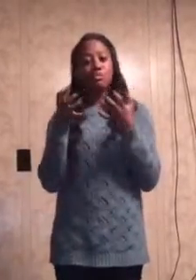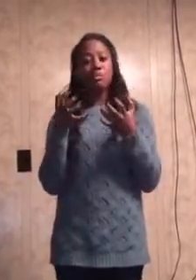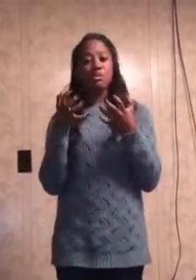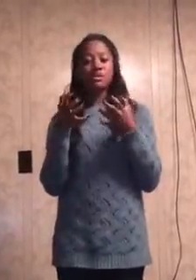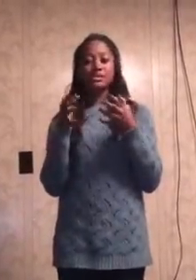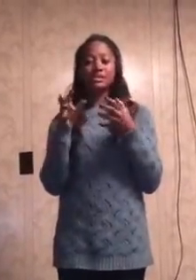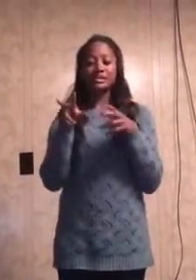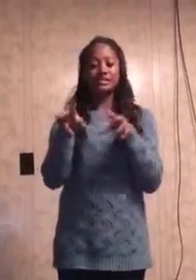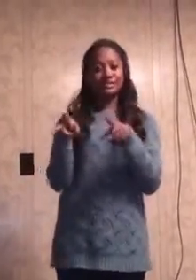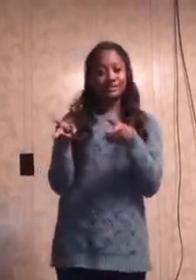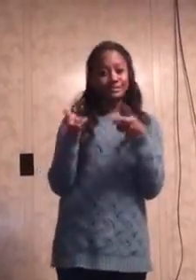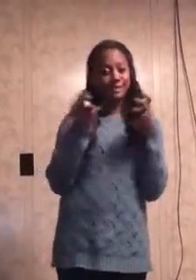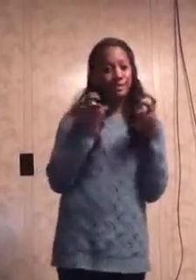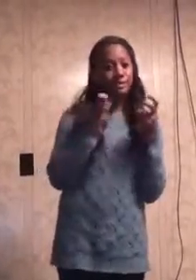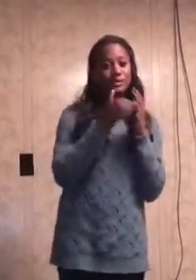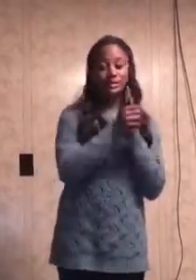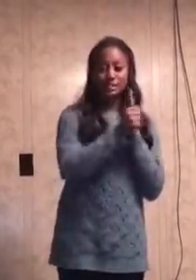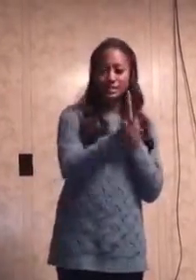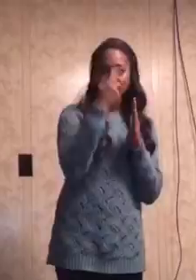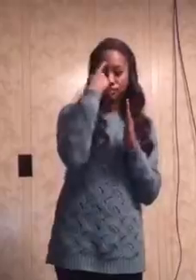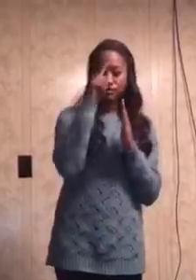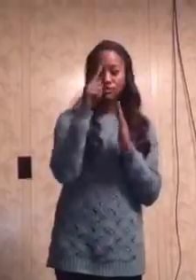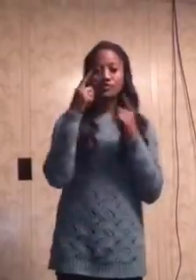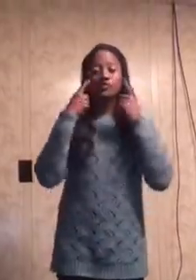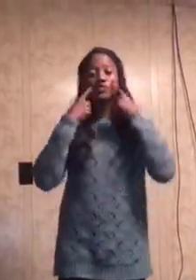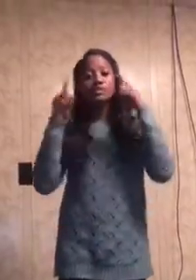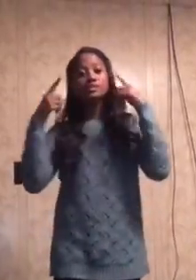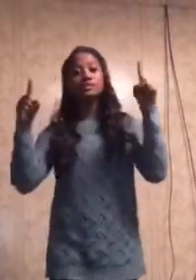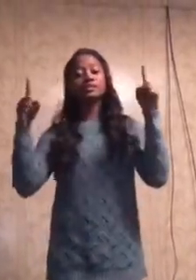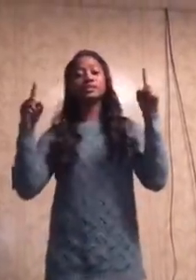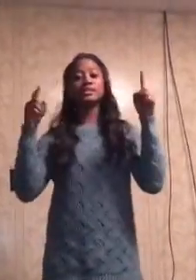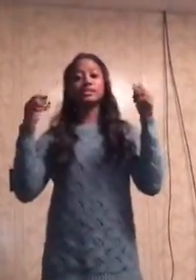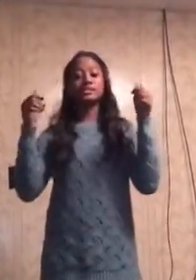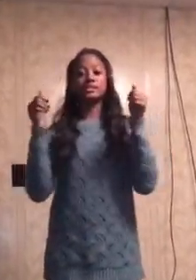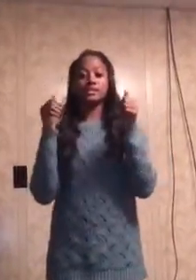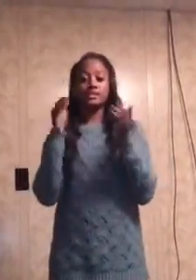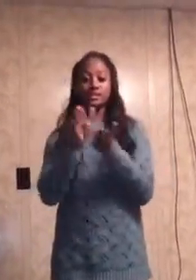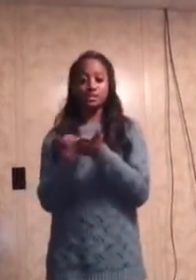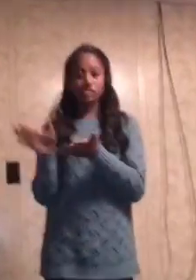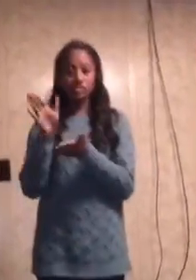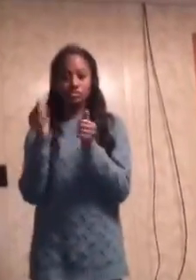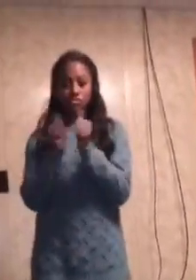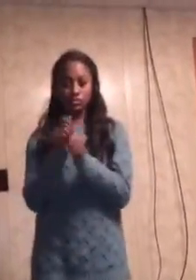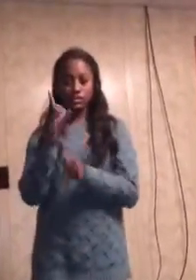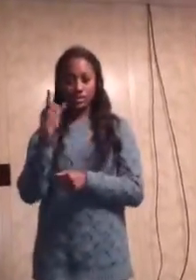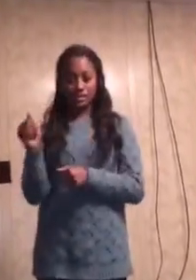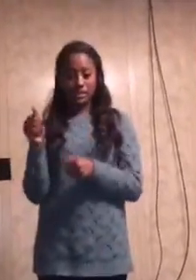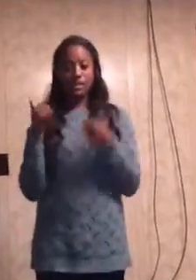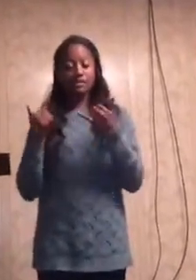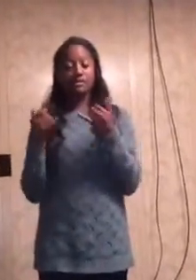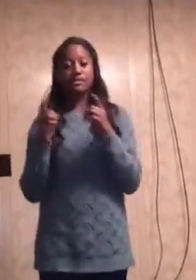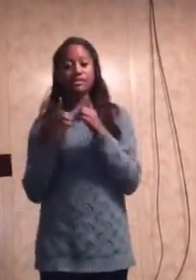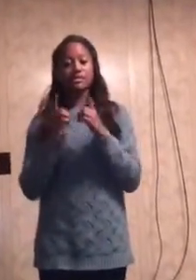school can be successful in a college setting with a disability. Today's date is October 28th,